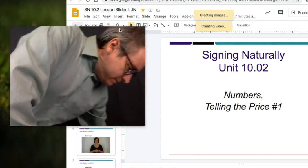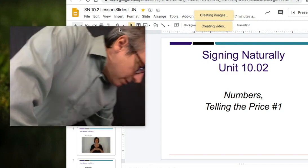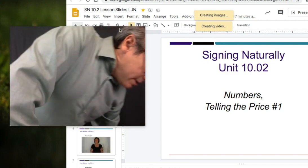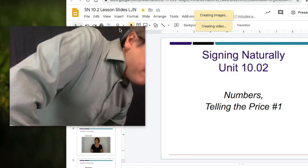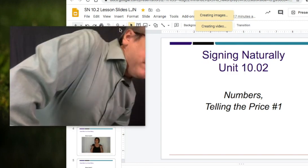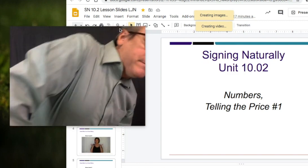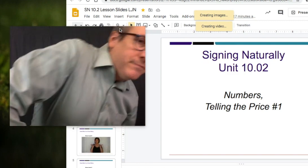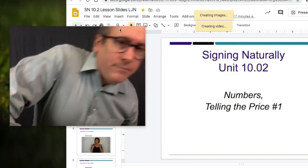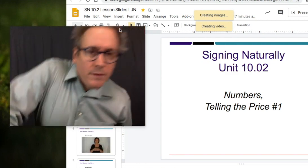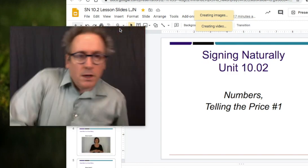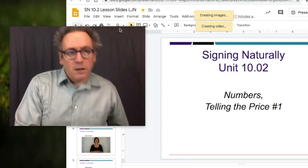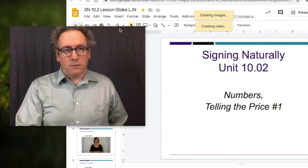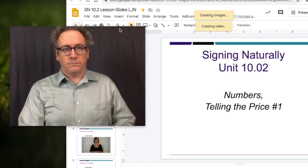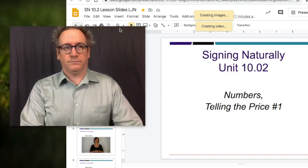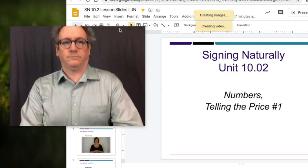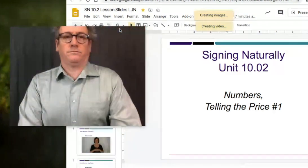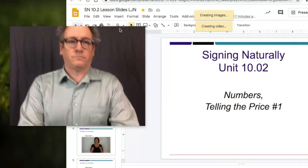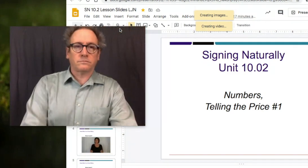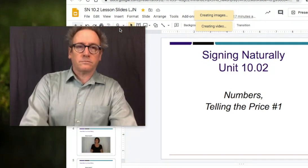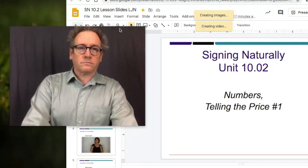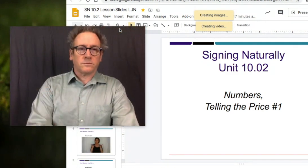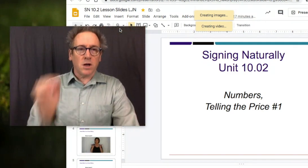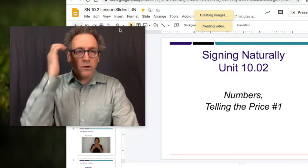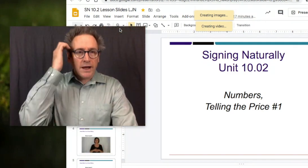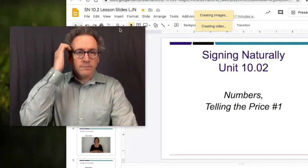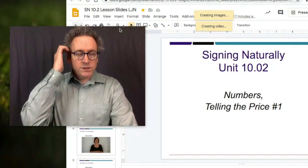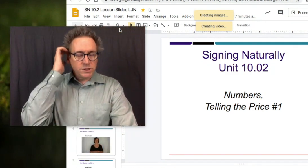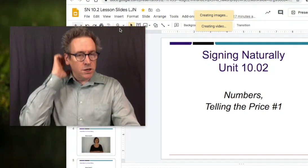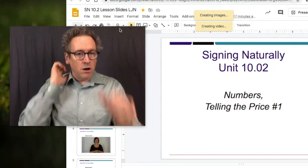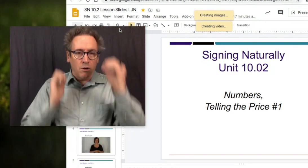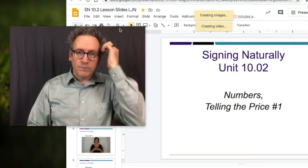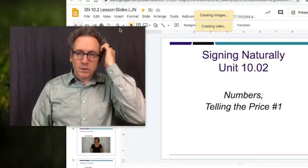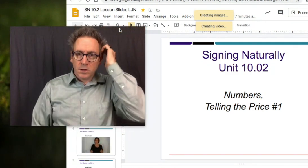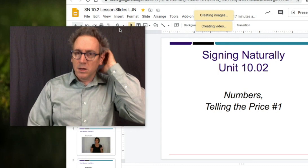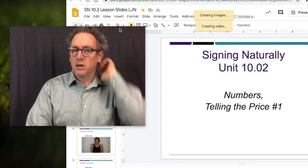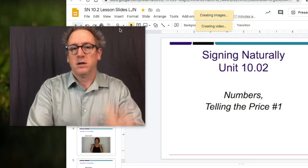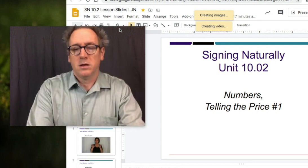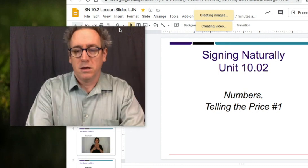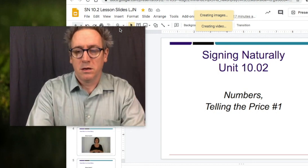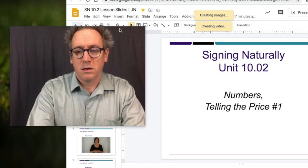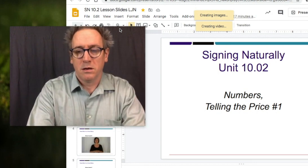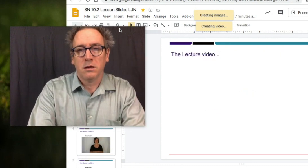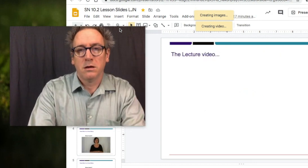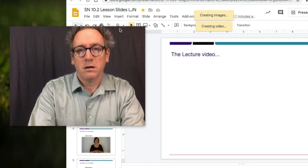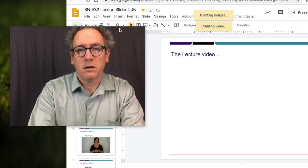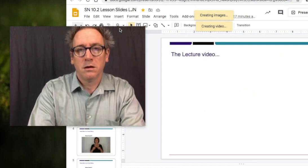Okay, sorry about that. Okay, so